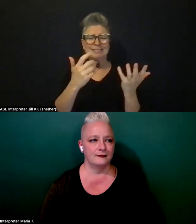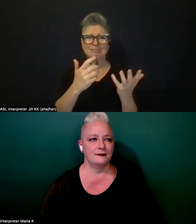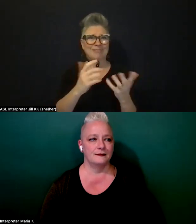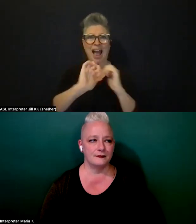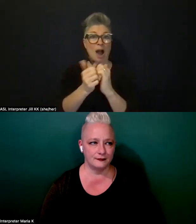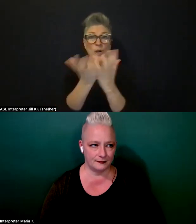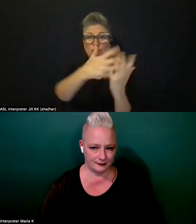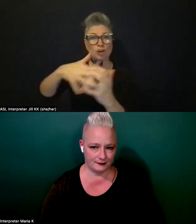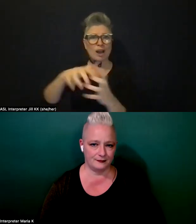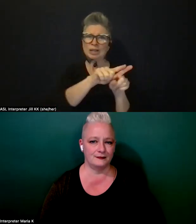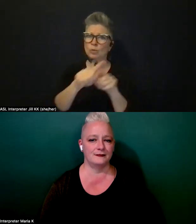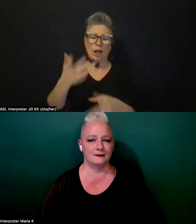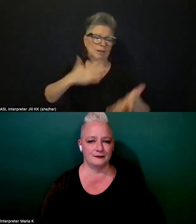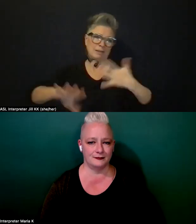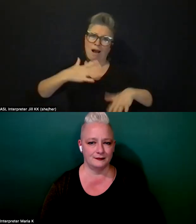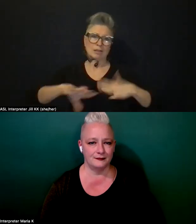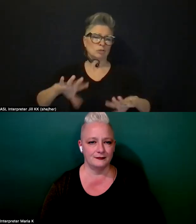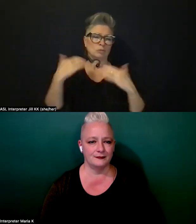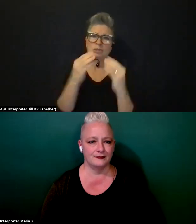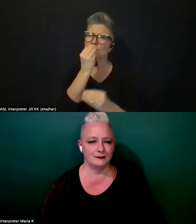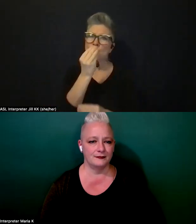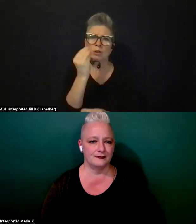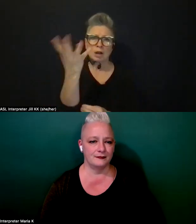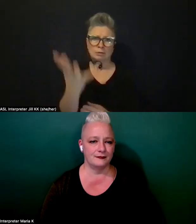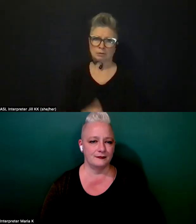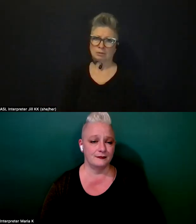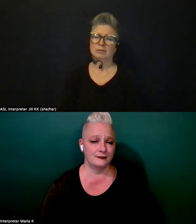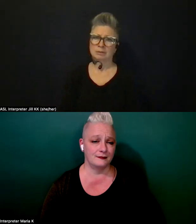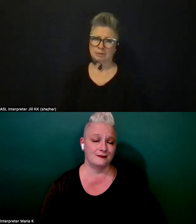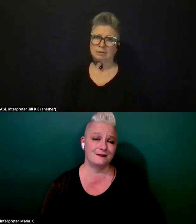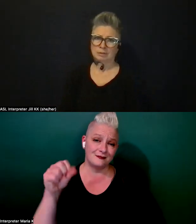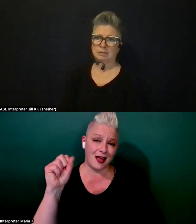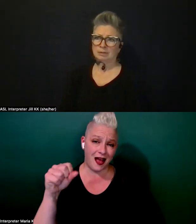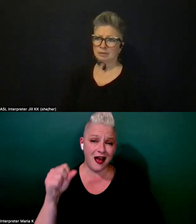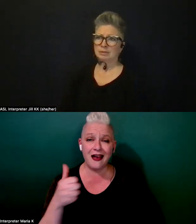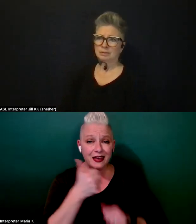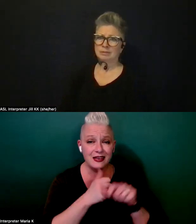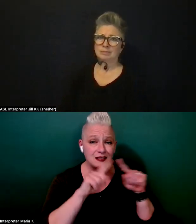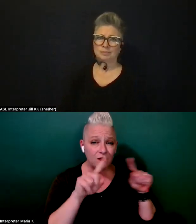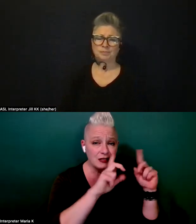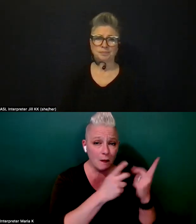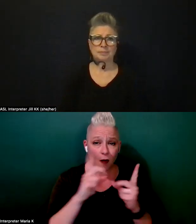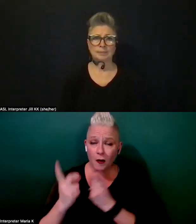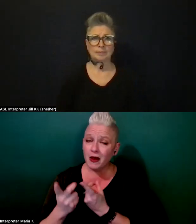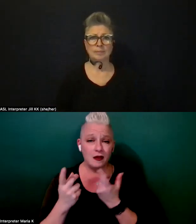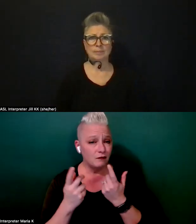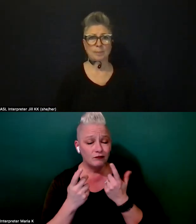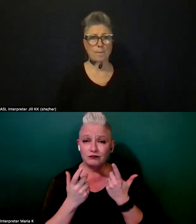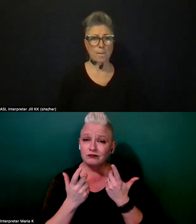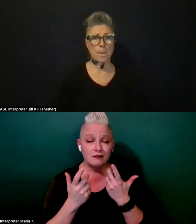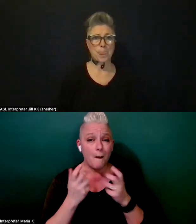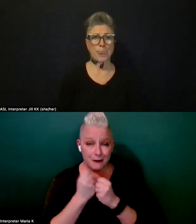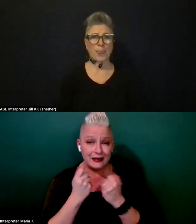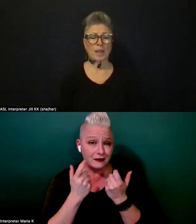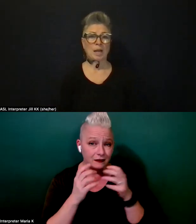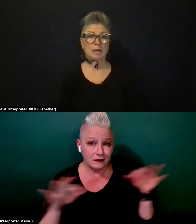your cartoons. yeah, it's all the different departments, I think, that it really makes the difference. We all have to be strong